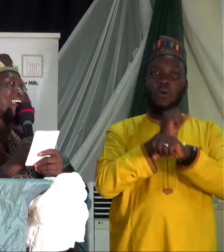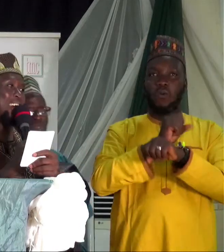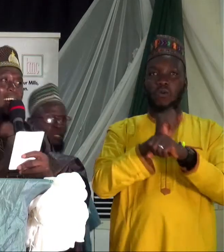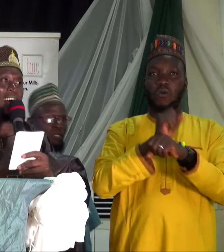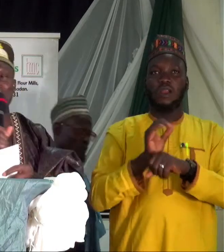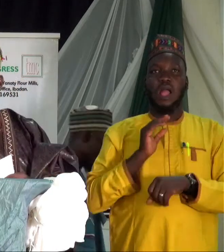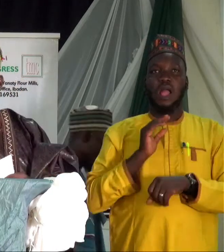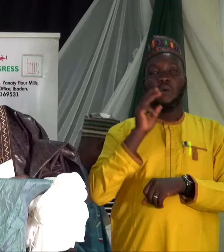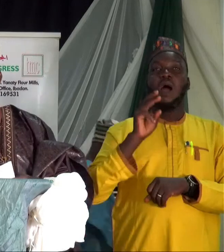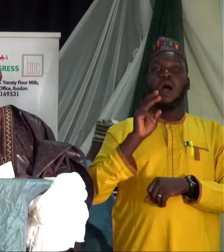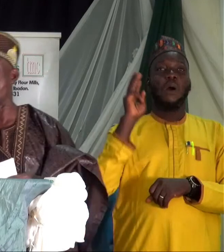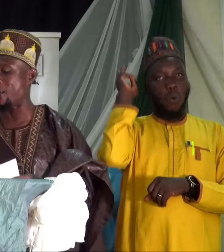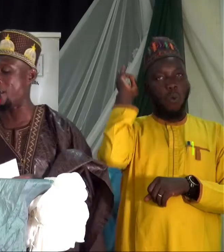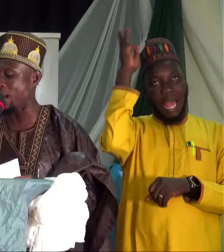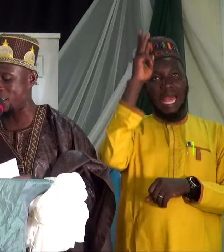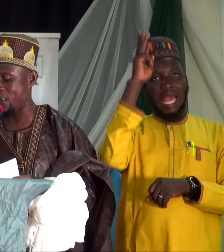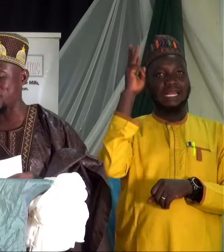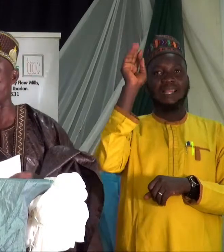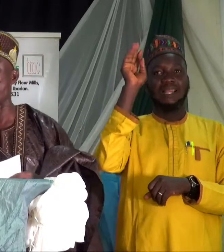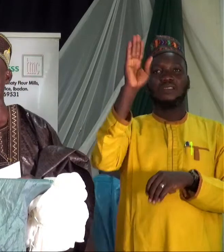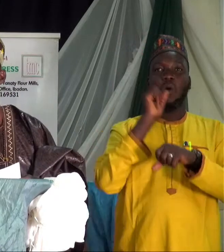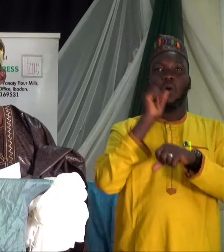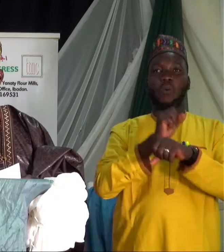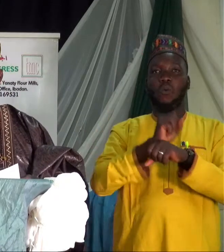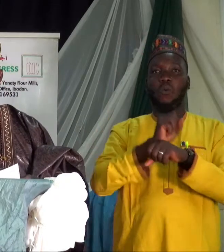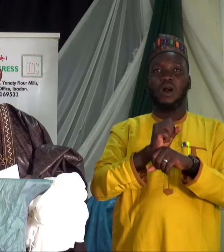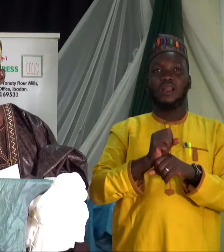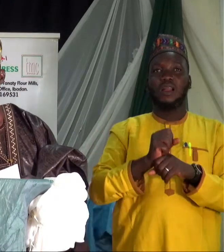lo ise re mo nte wa lo.